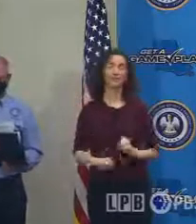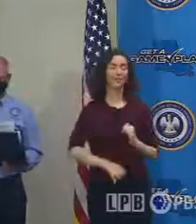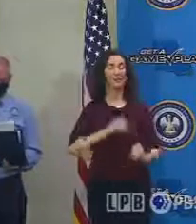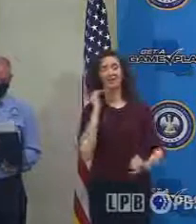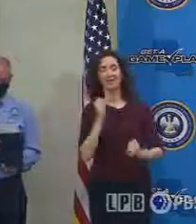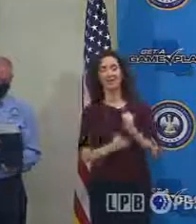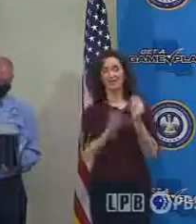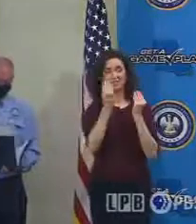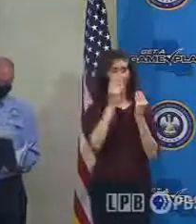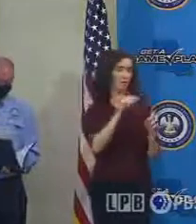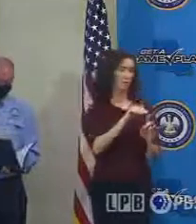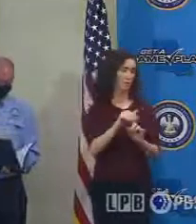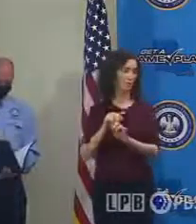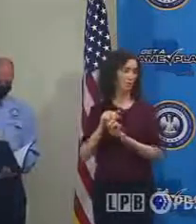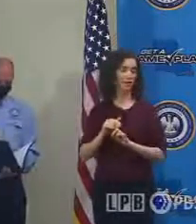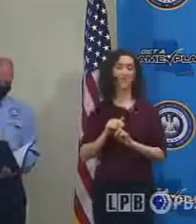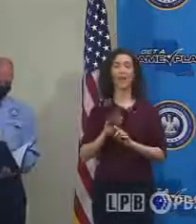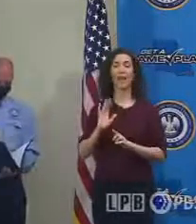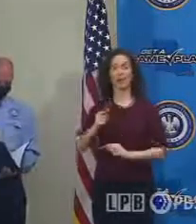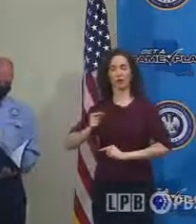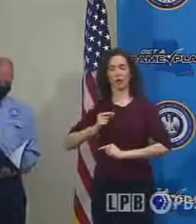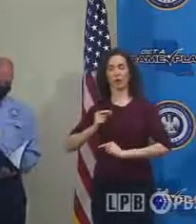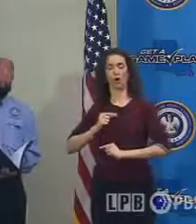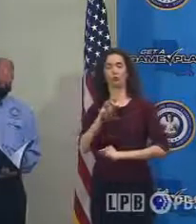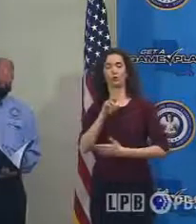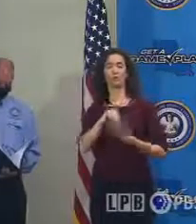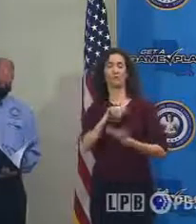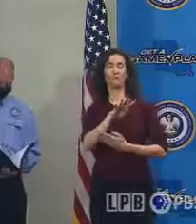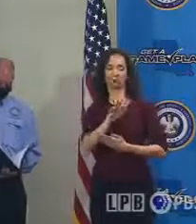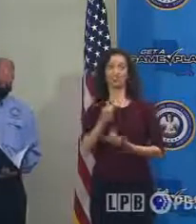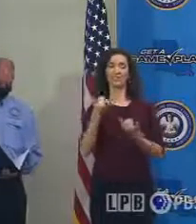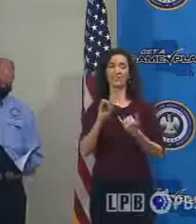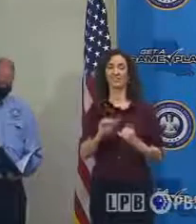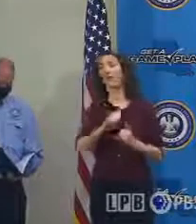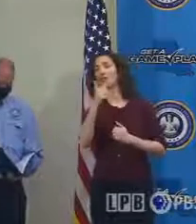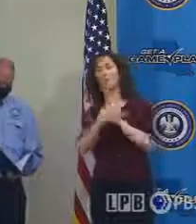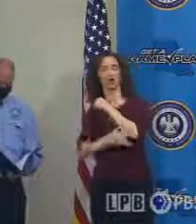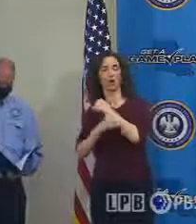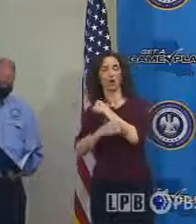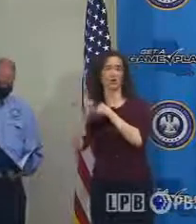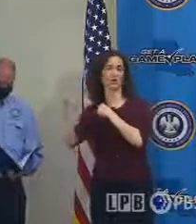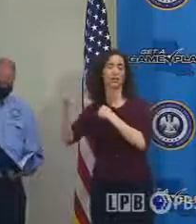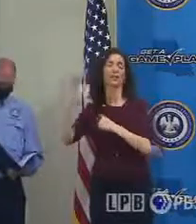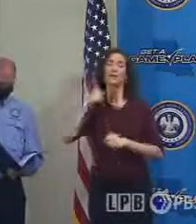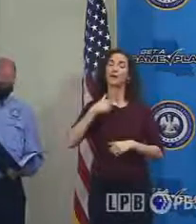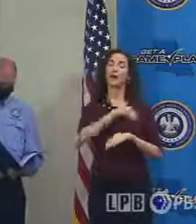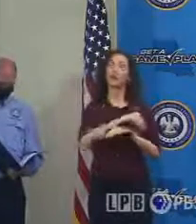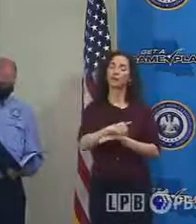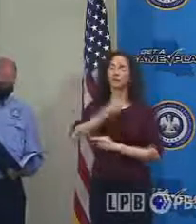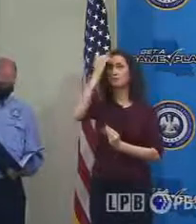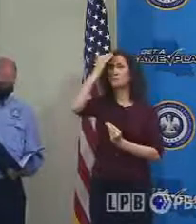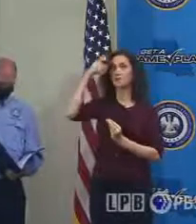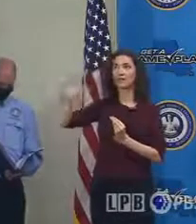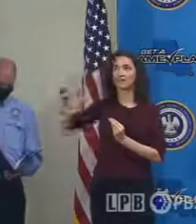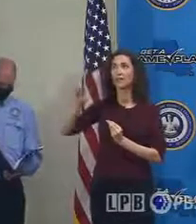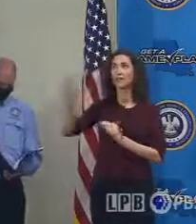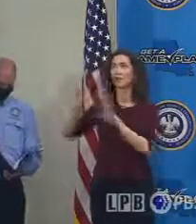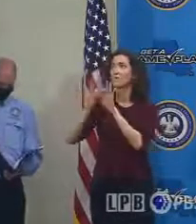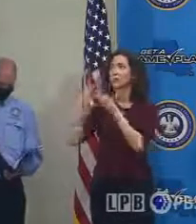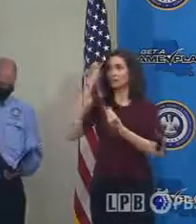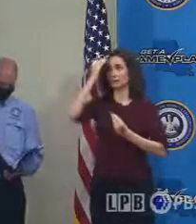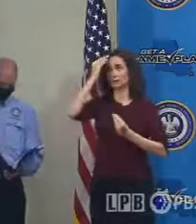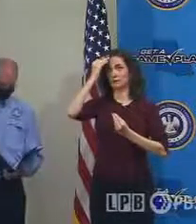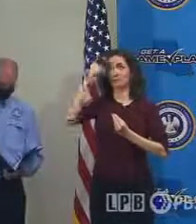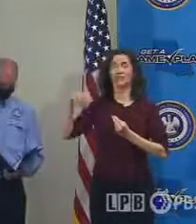have 2,400 of our guardsmen that are deployed overseas. I think about them each and every night and their families, and they're